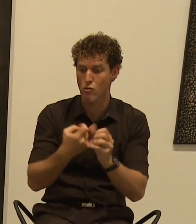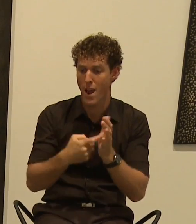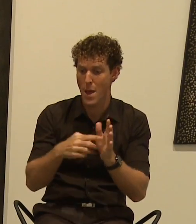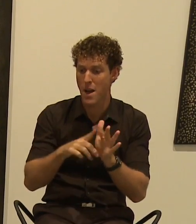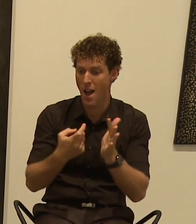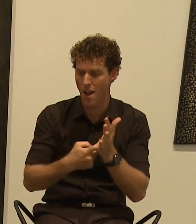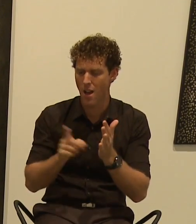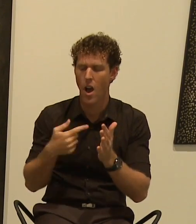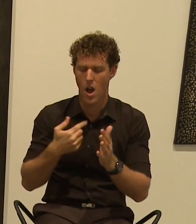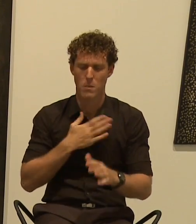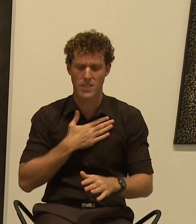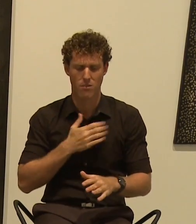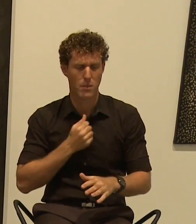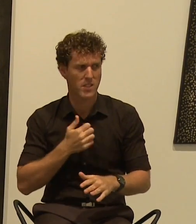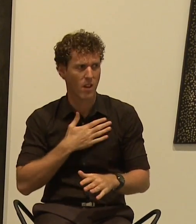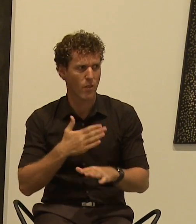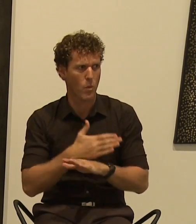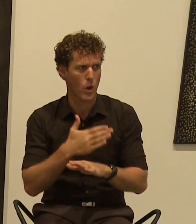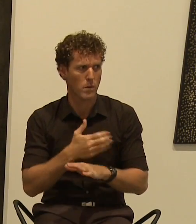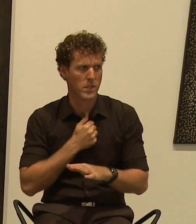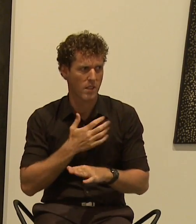I did that myself. Yeah.